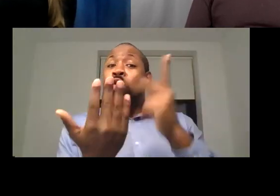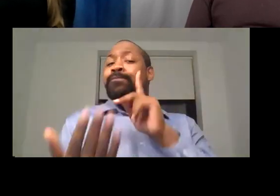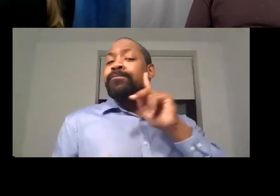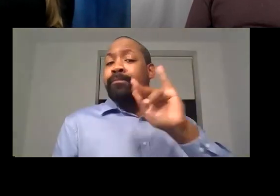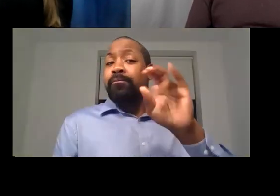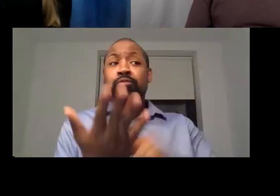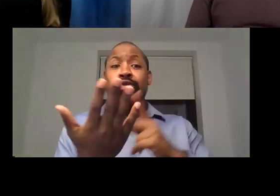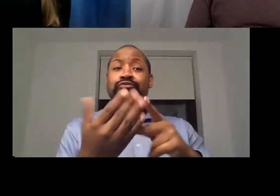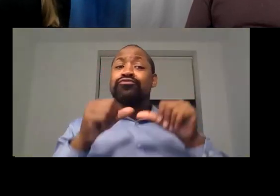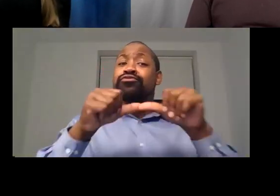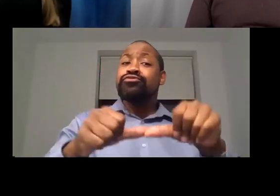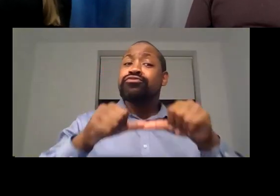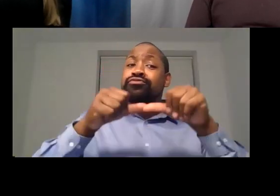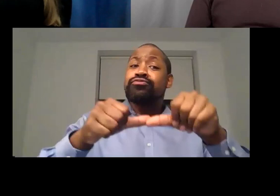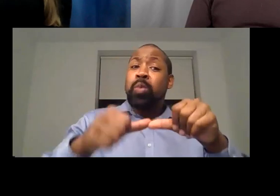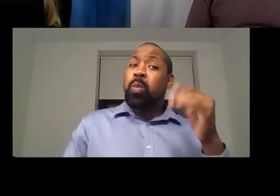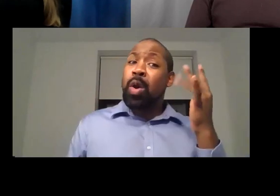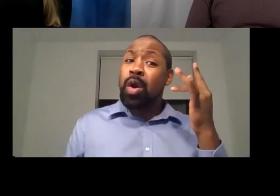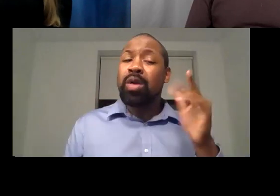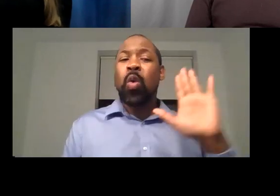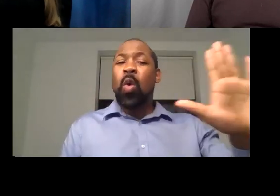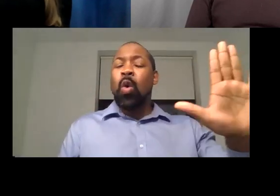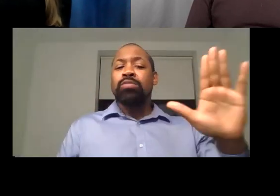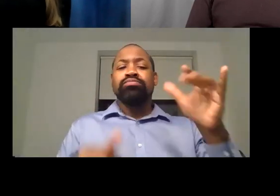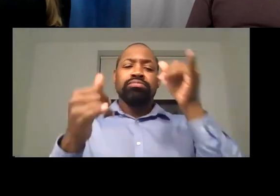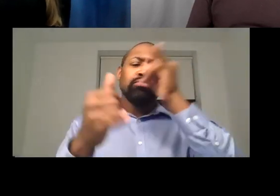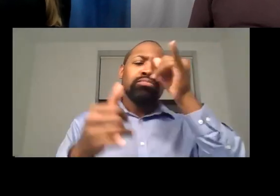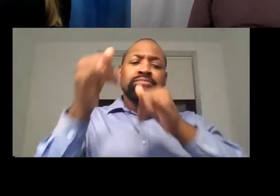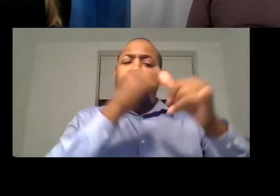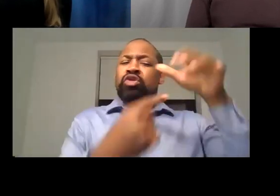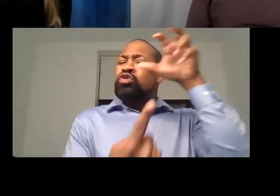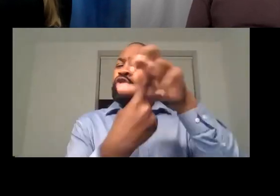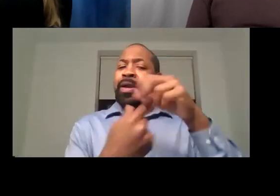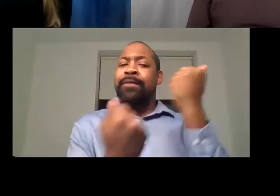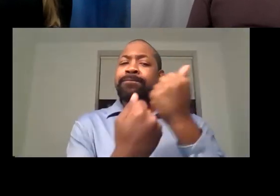there was one really important project we've been working on.